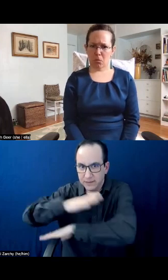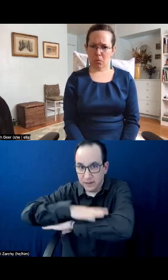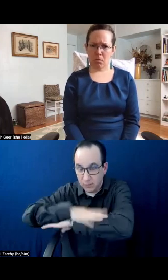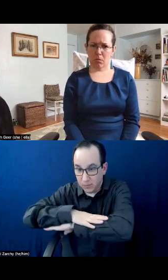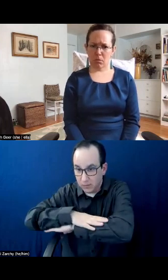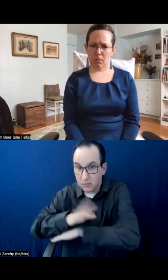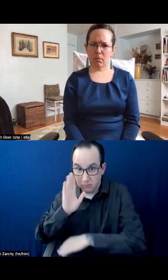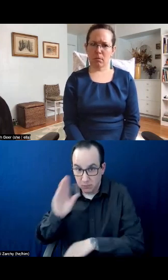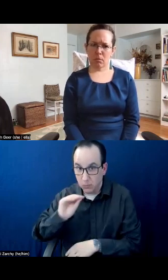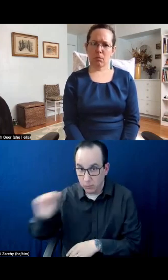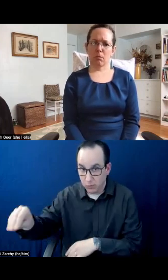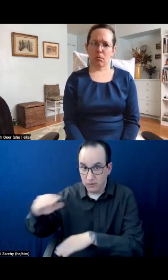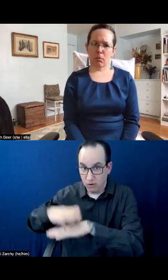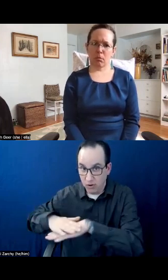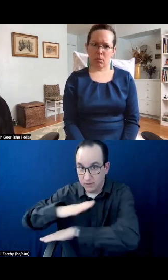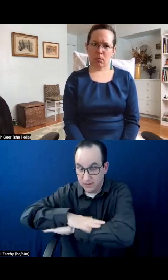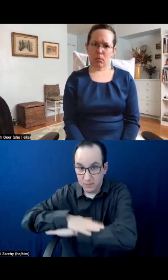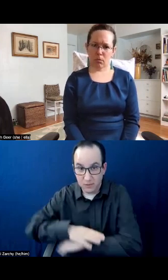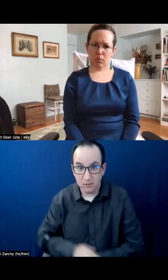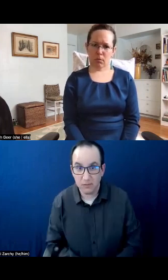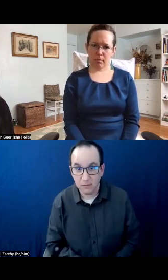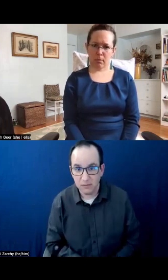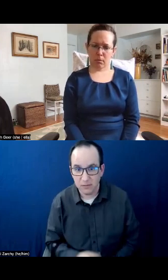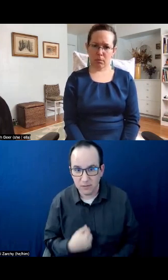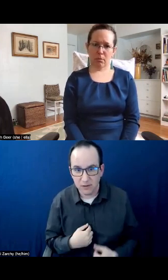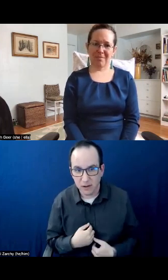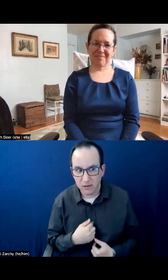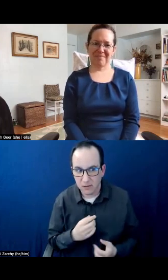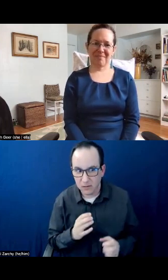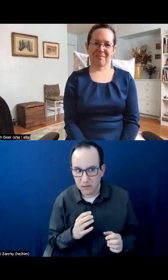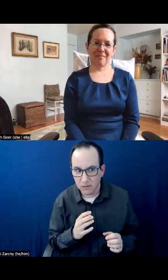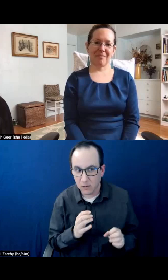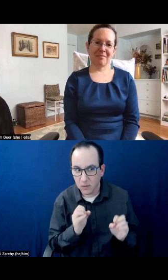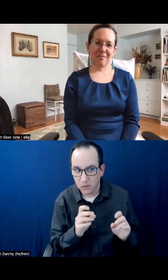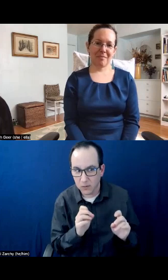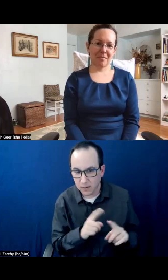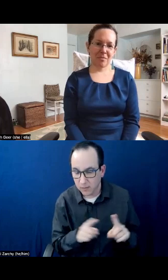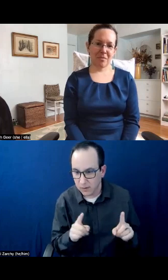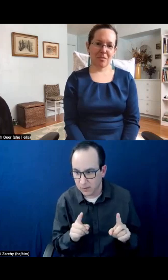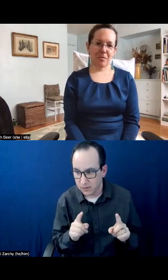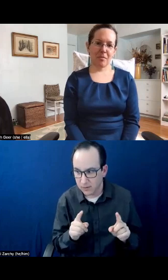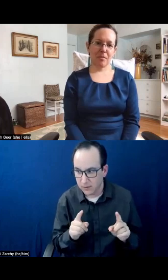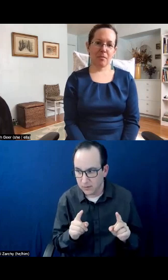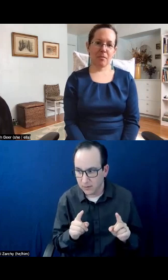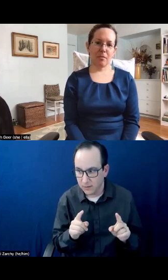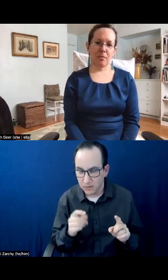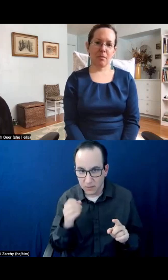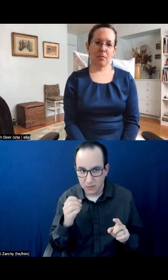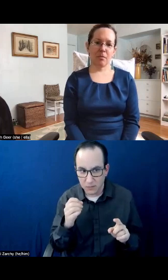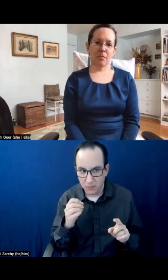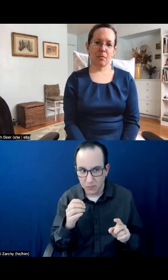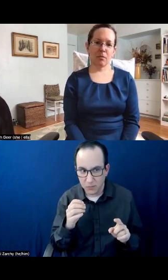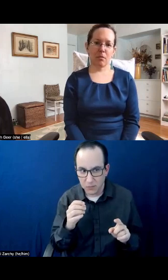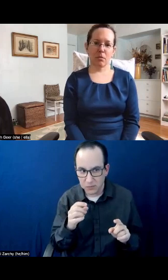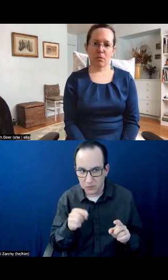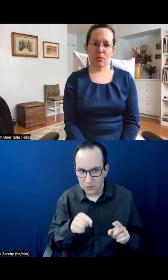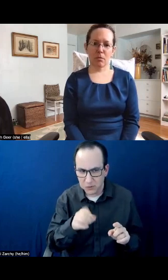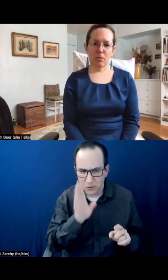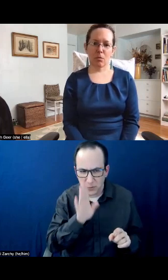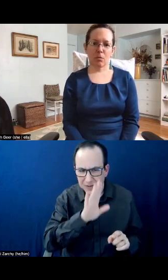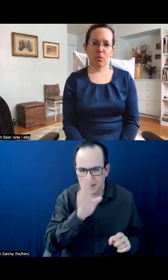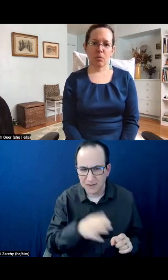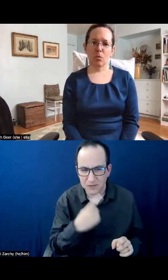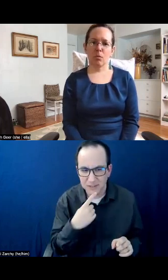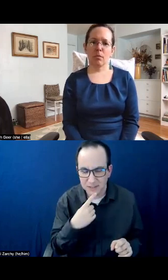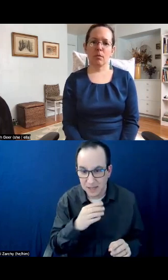tell them put that on the table over there, the child is able to do so. And I'm like, okay.